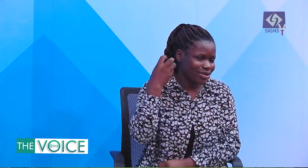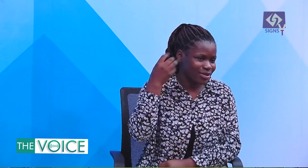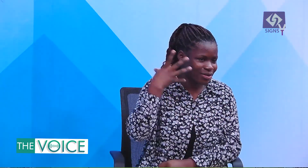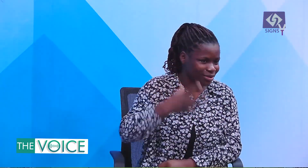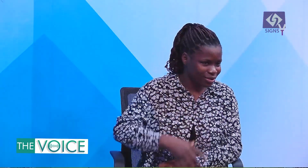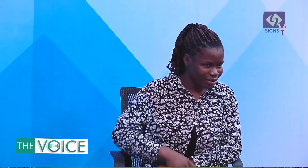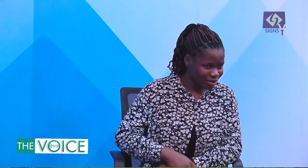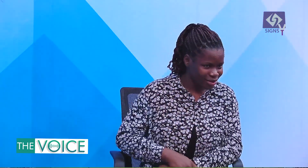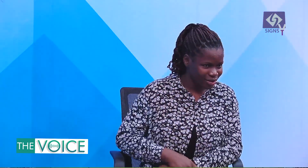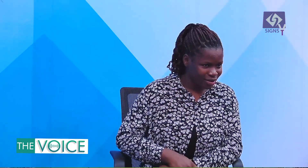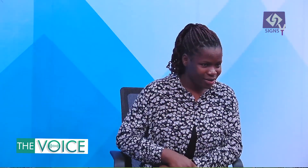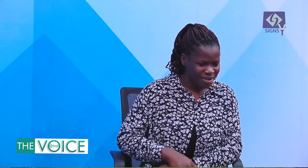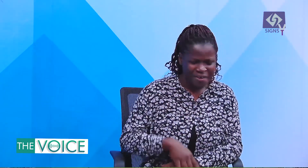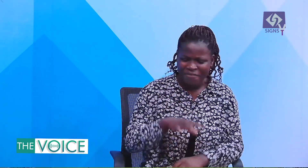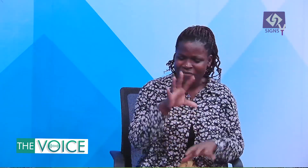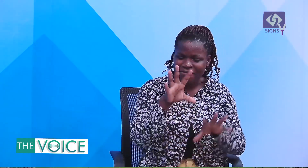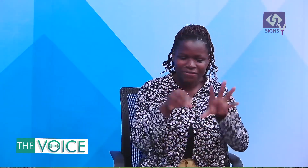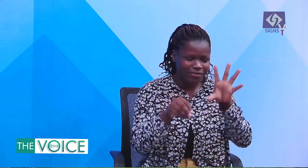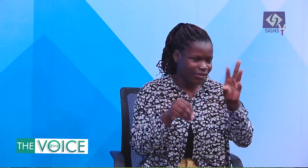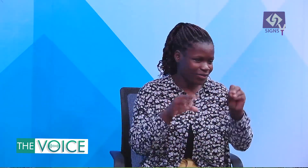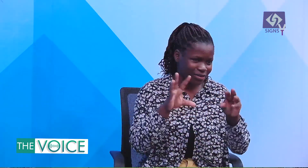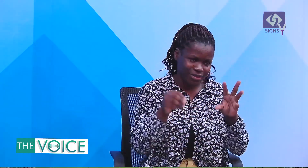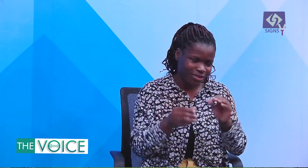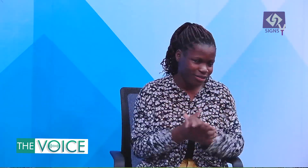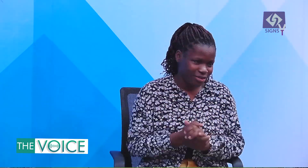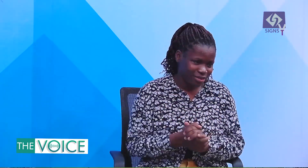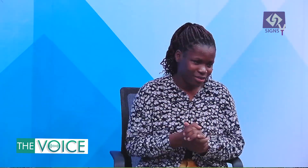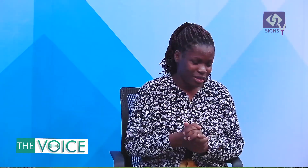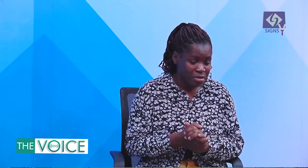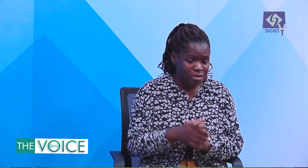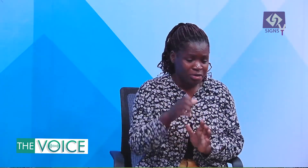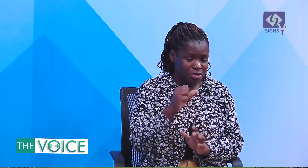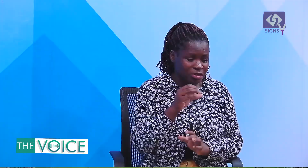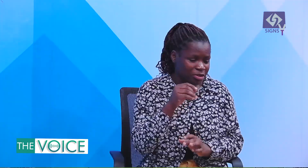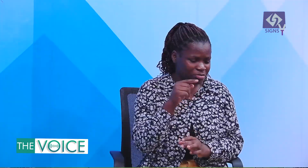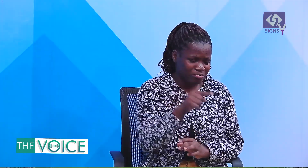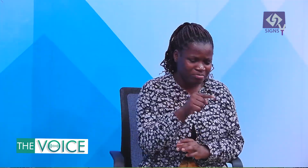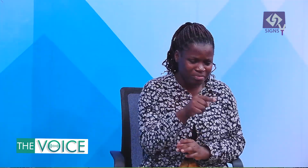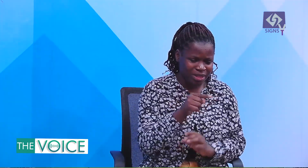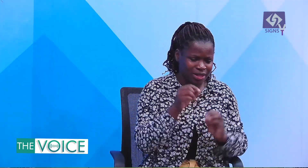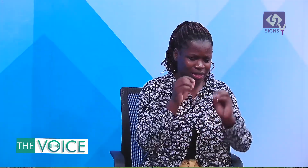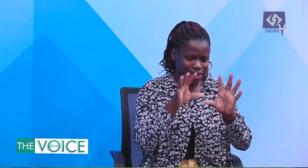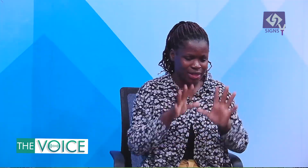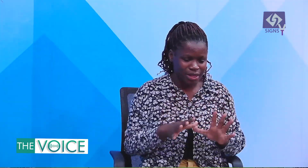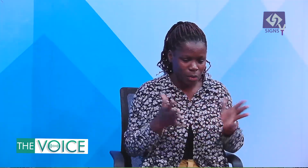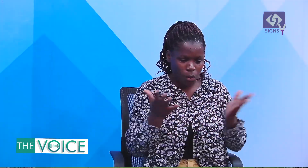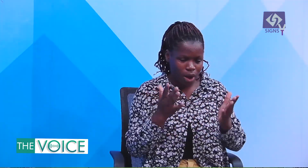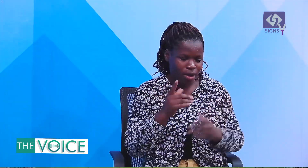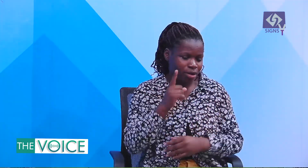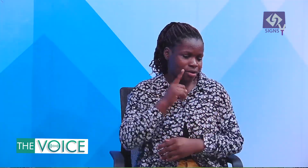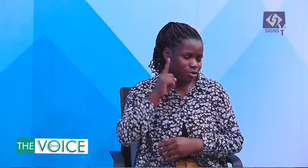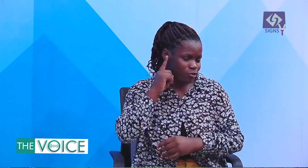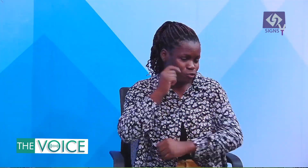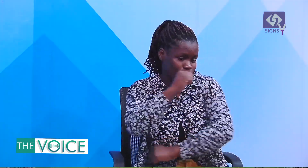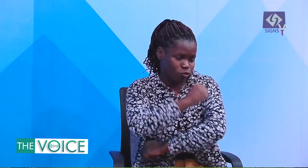And after some examination, they realized I'm not fully deaf. I'm like 50-50, I'm half